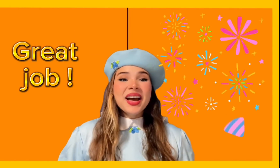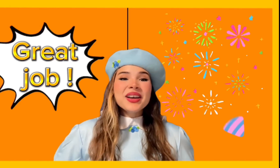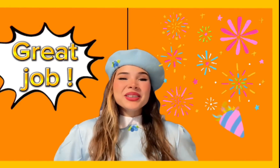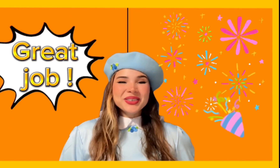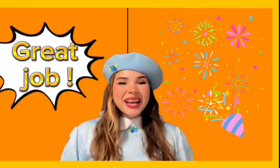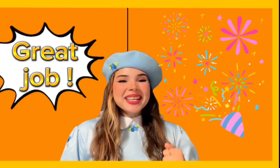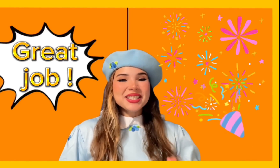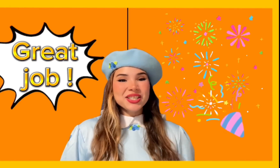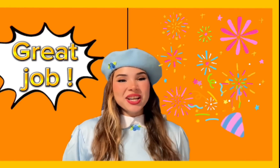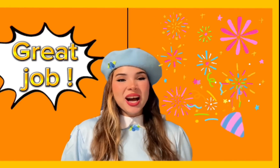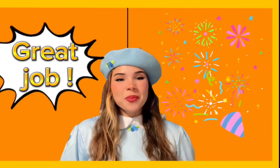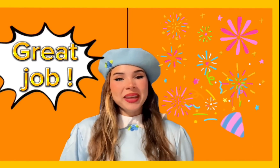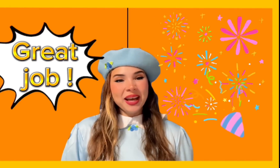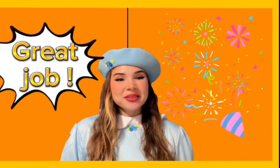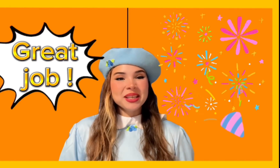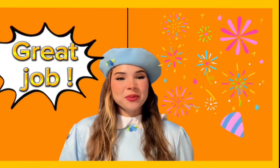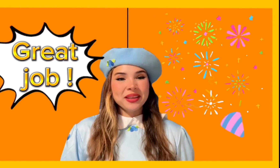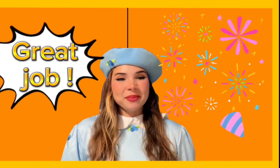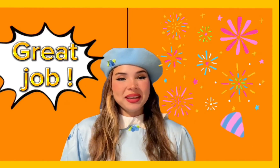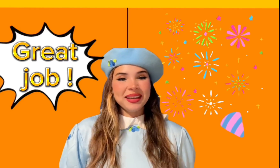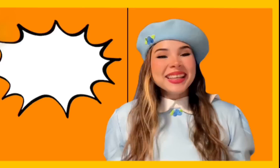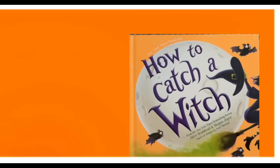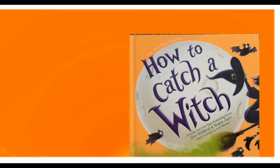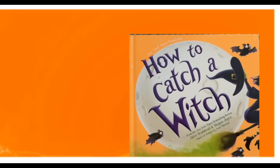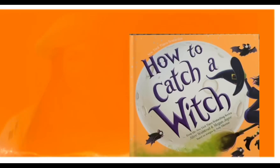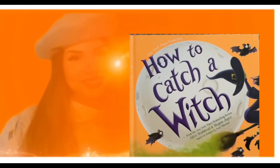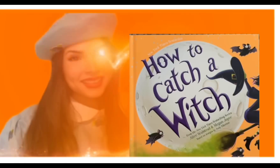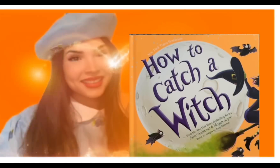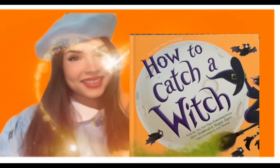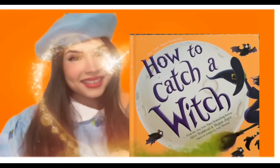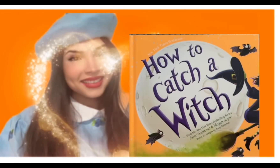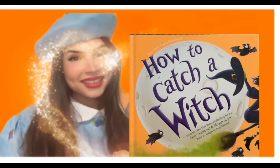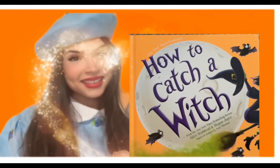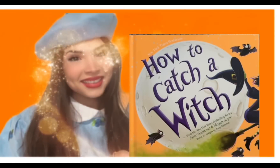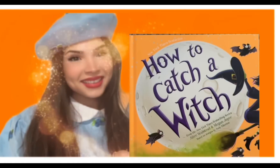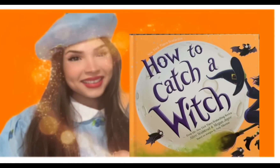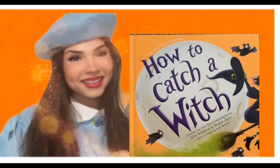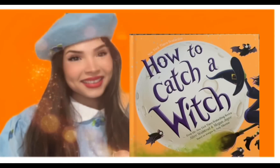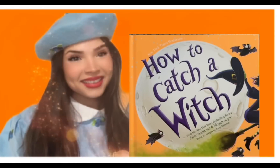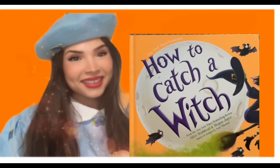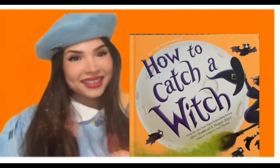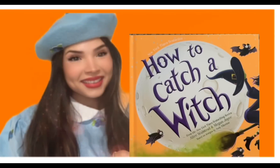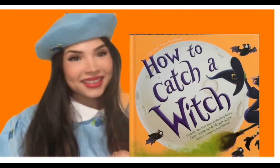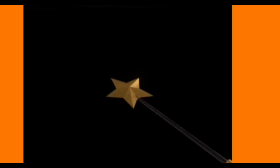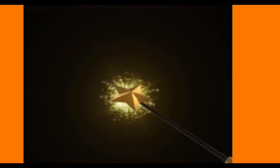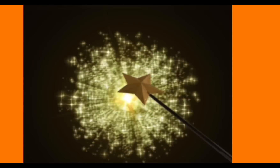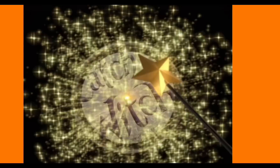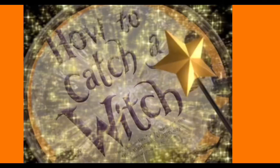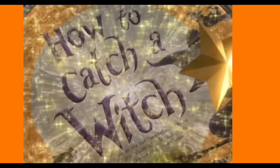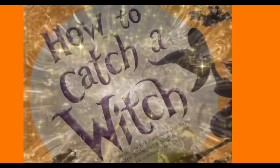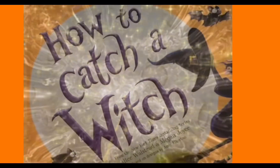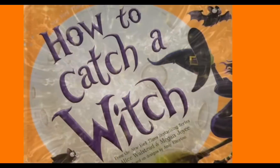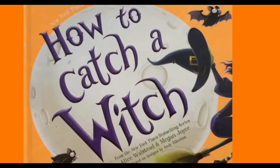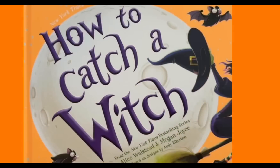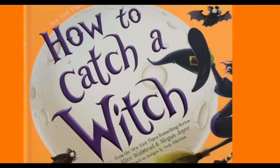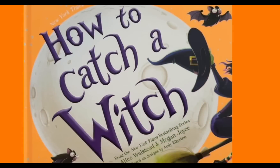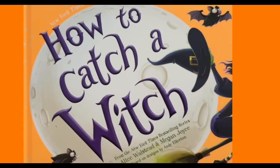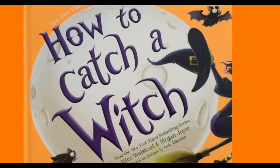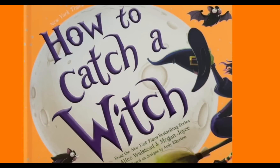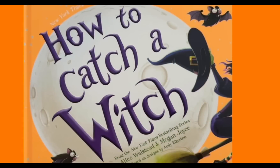5. Great job counting with me. How to catch a witch. Alice Woldcat